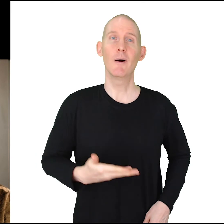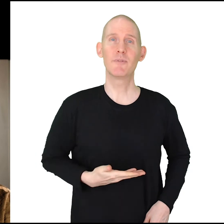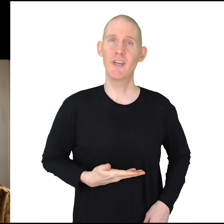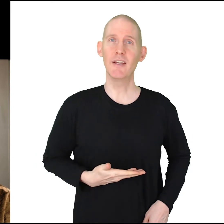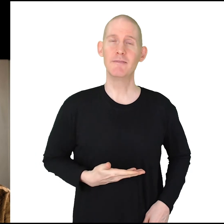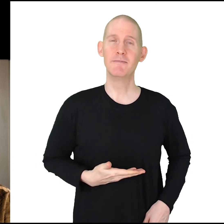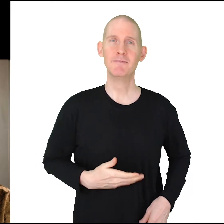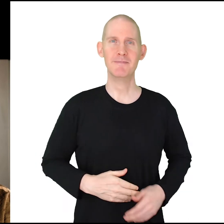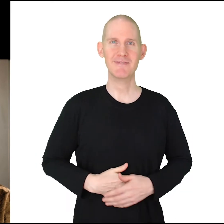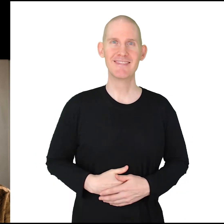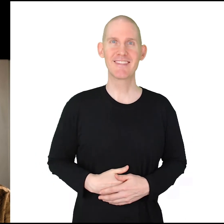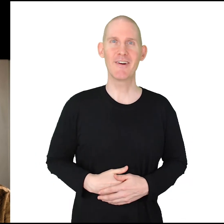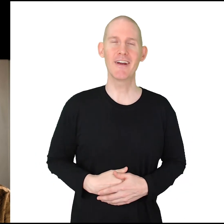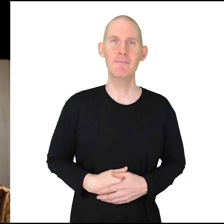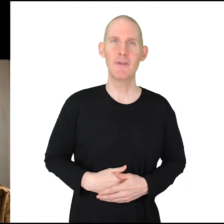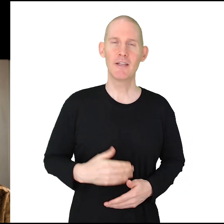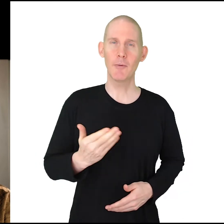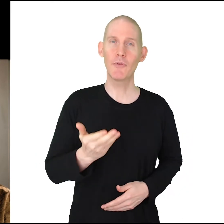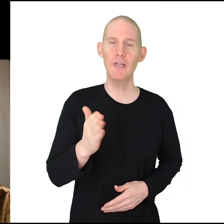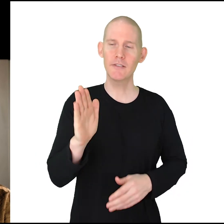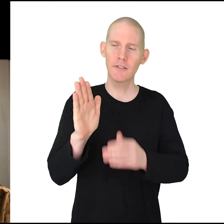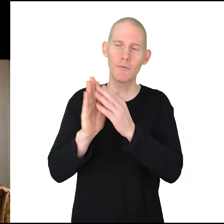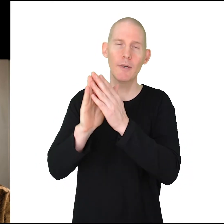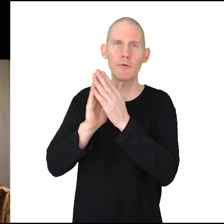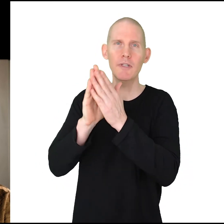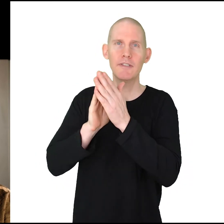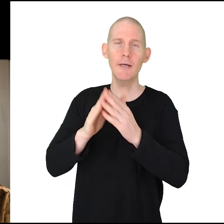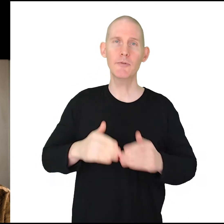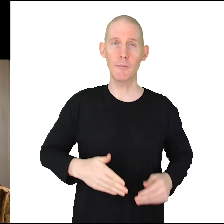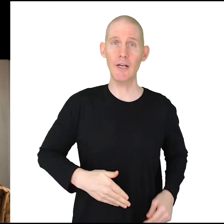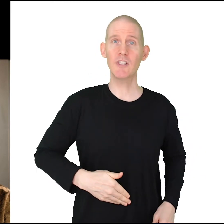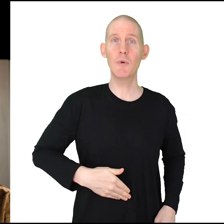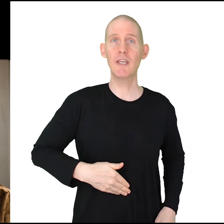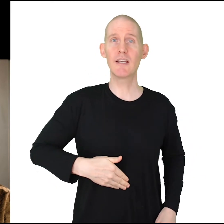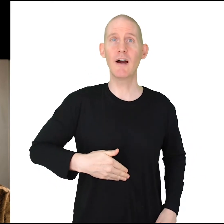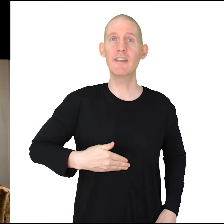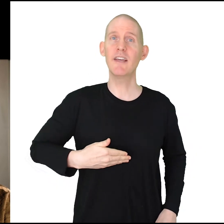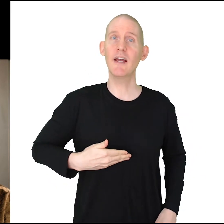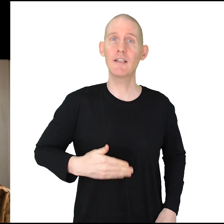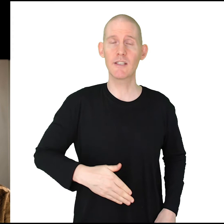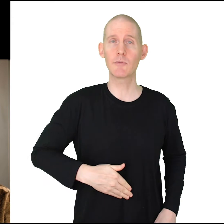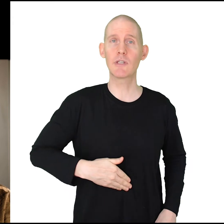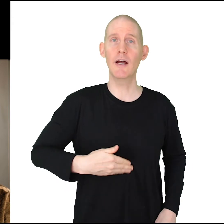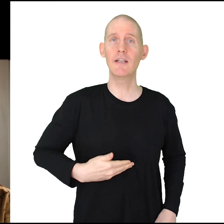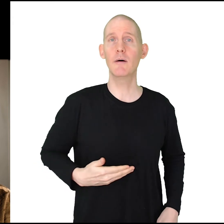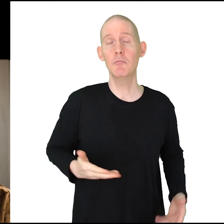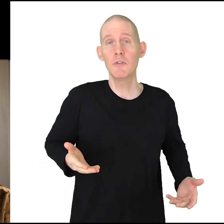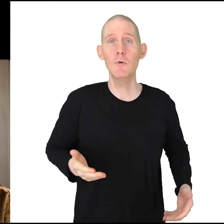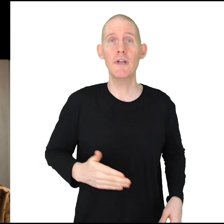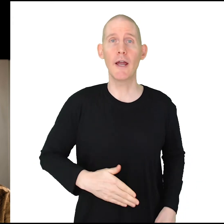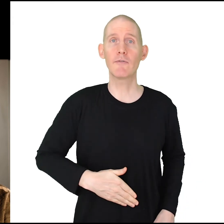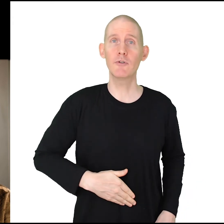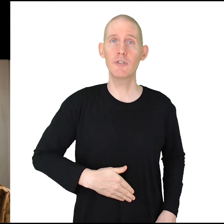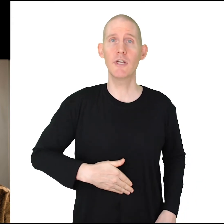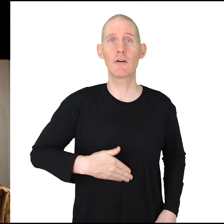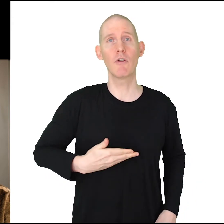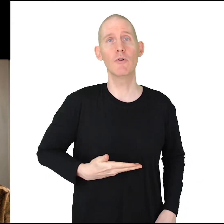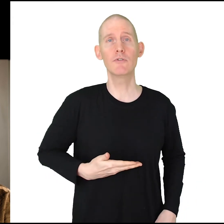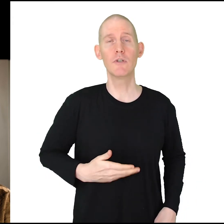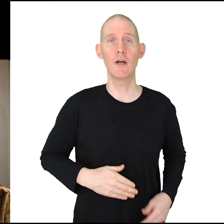Upset. All right, couple things. When I'm doing the tips, I'm actually making contact as I'm sliding up. You wouldn't have to, just get close. All right,